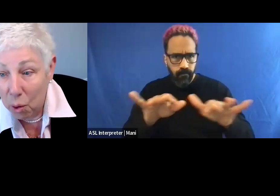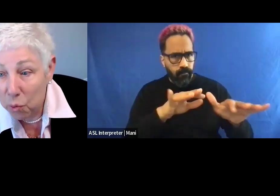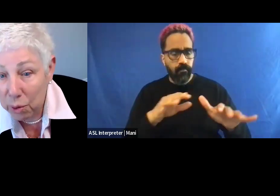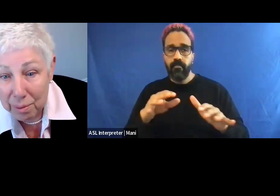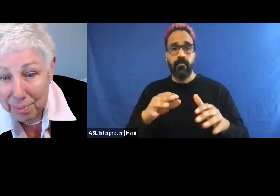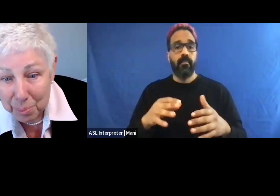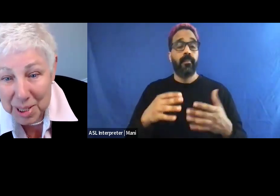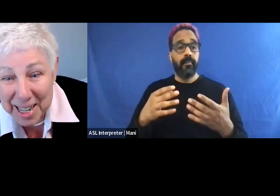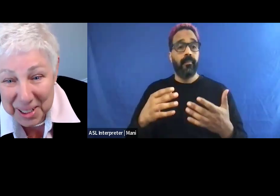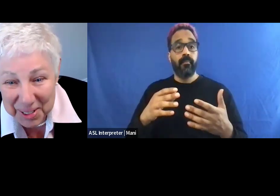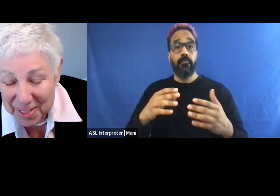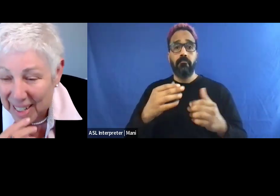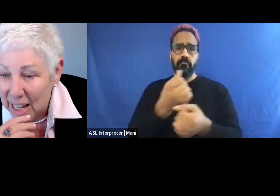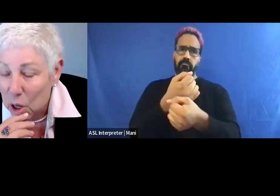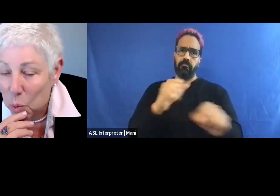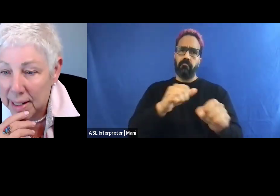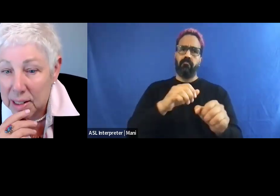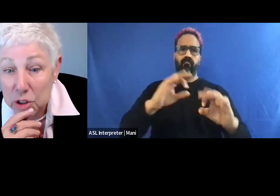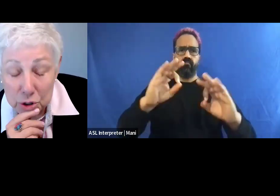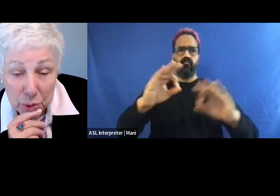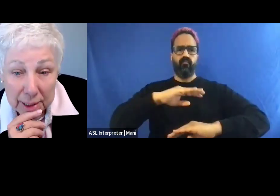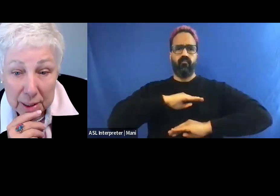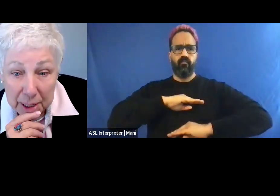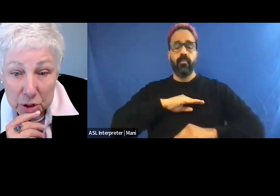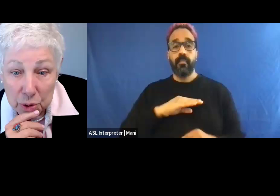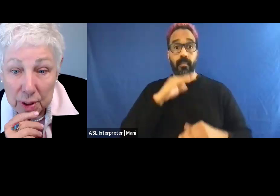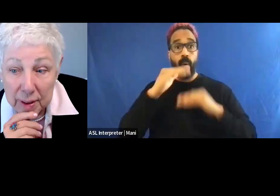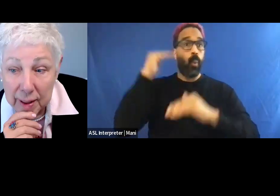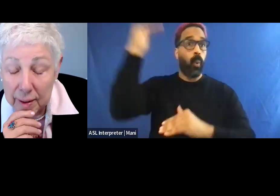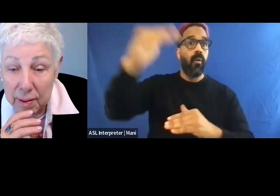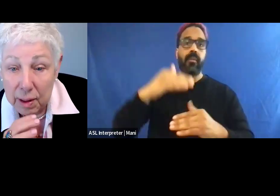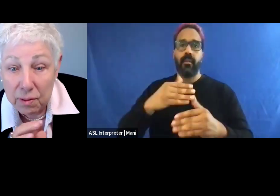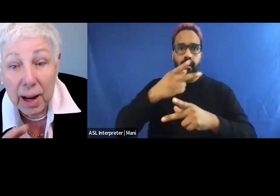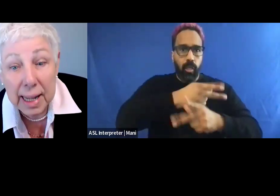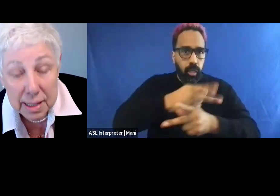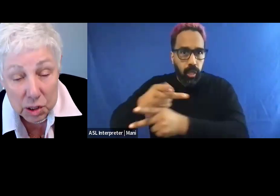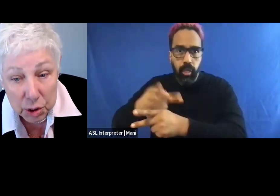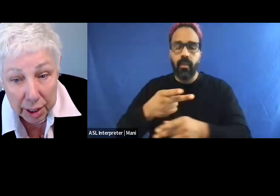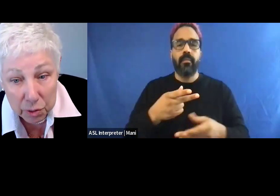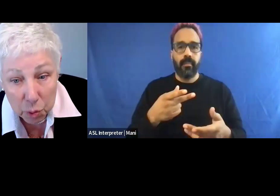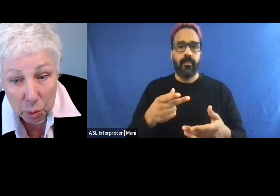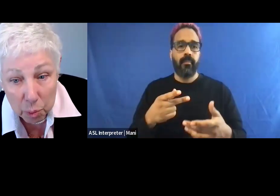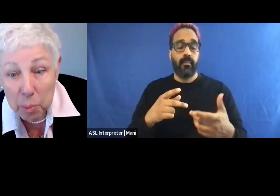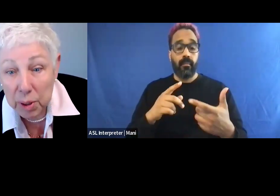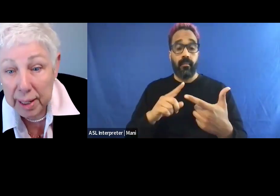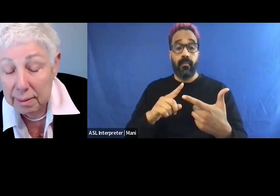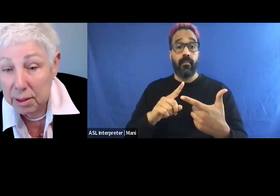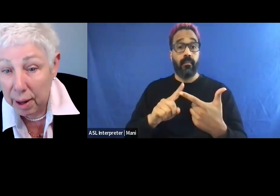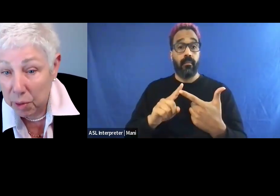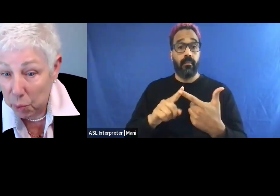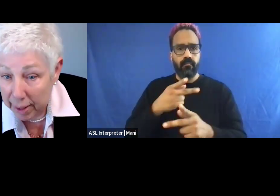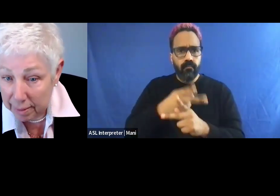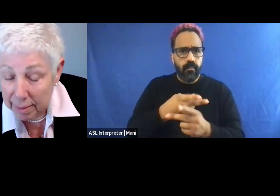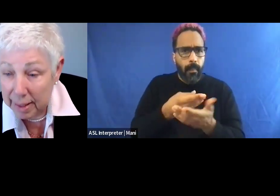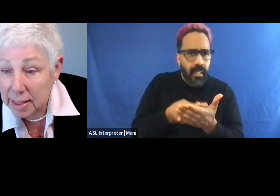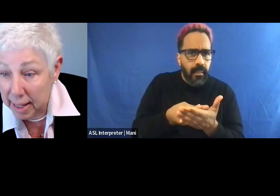being overprotective? What is it that you're doing to make sure that the finances are cared for properly? You